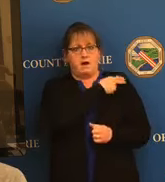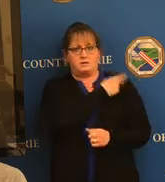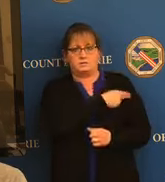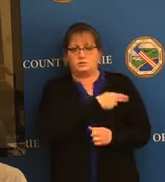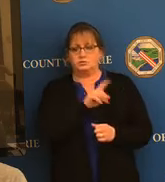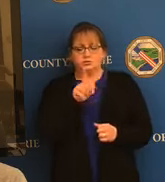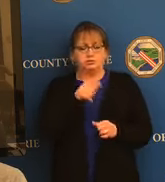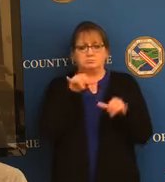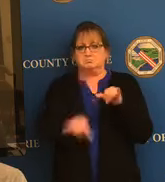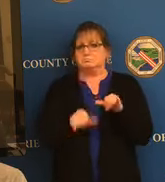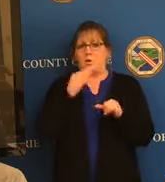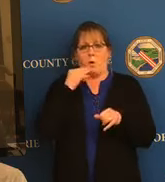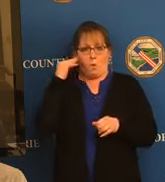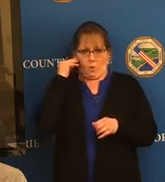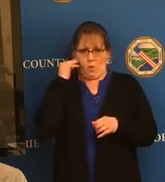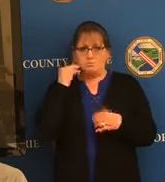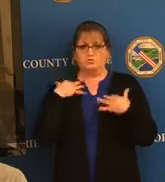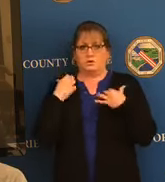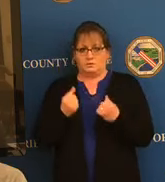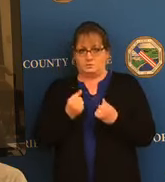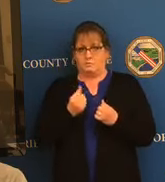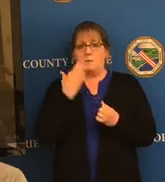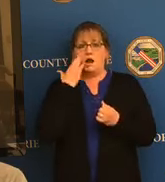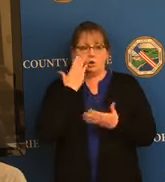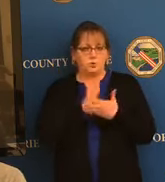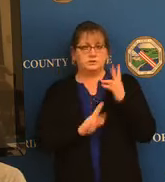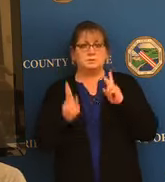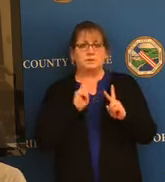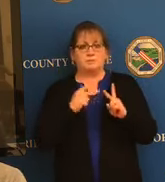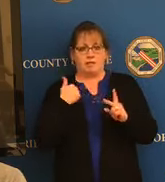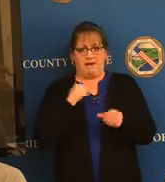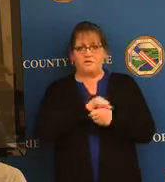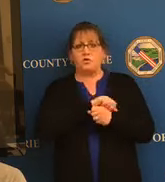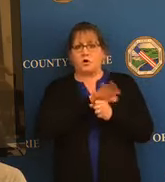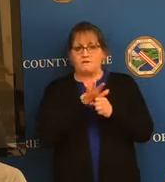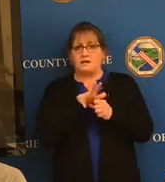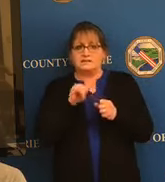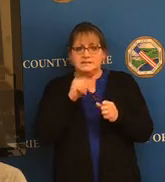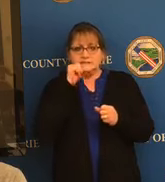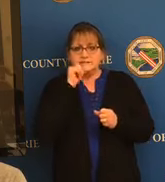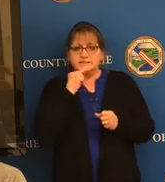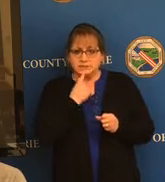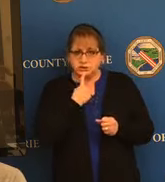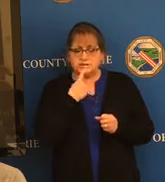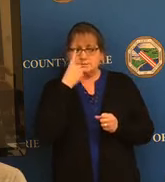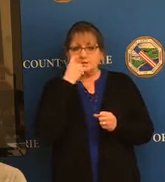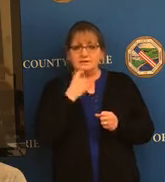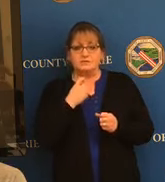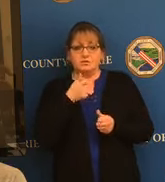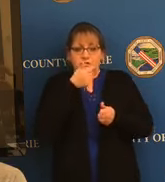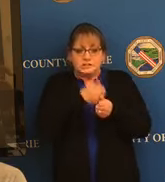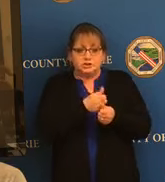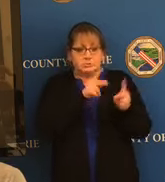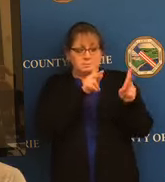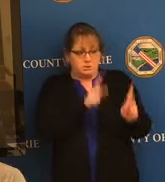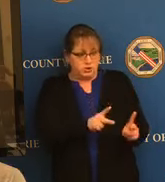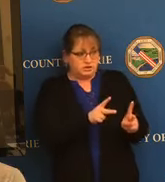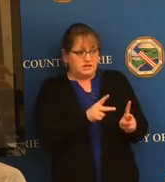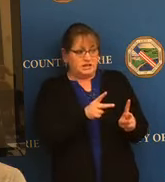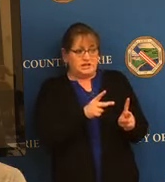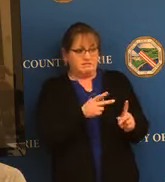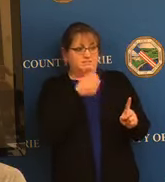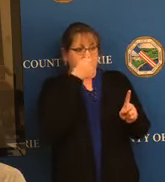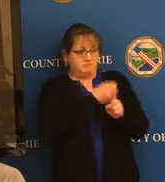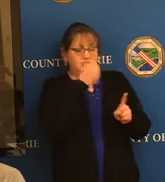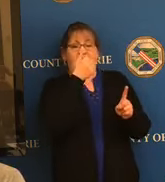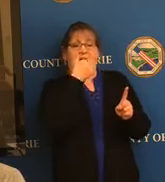But I do know some people who have COVID-19, and this is serious because for every individual that gets